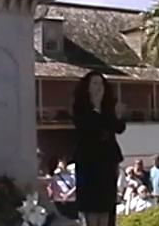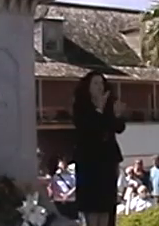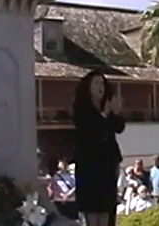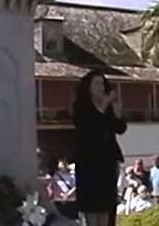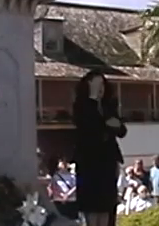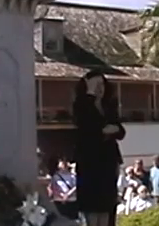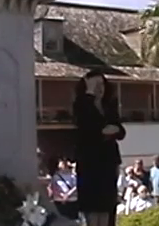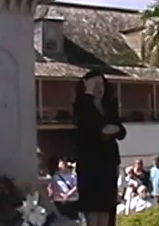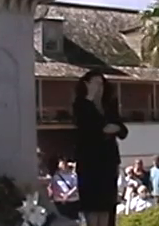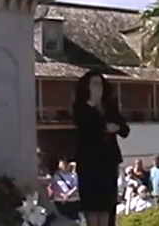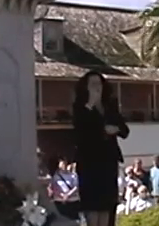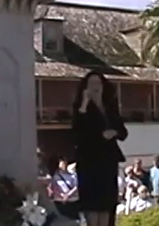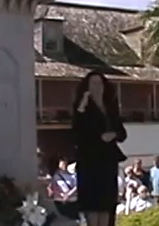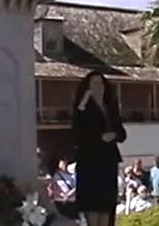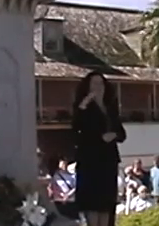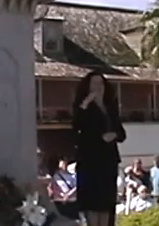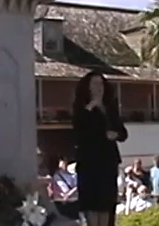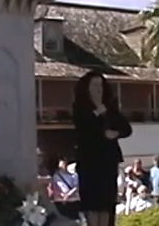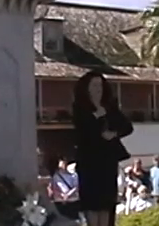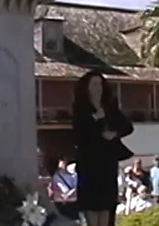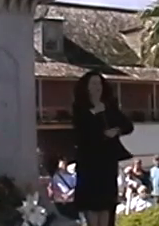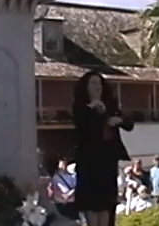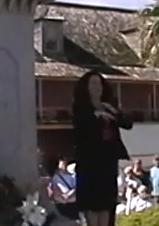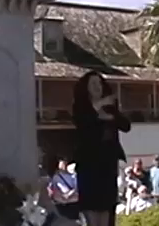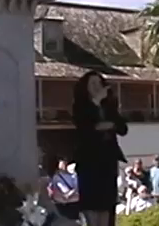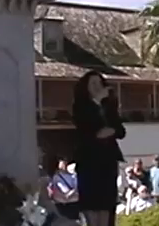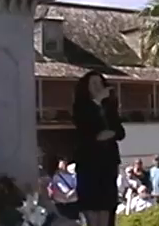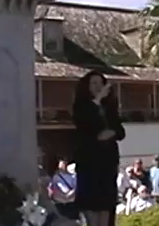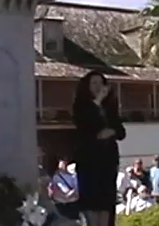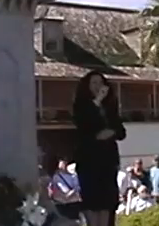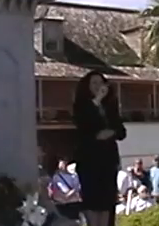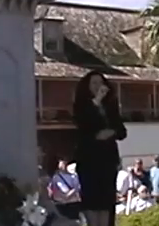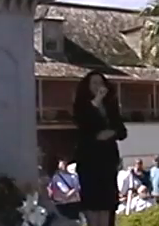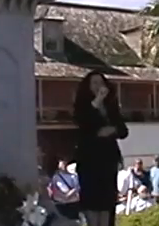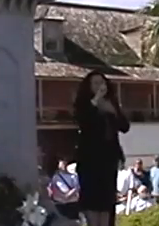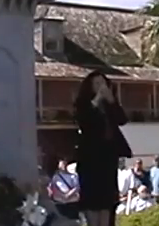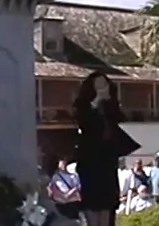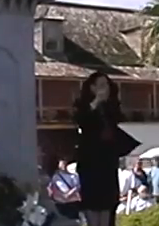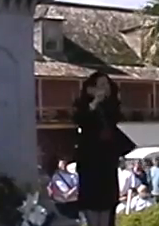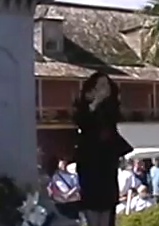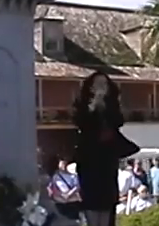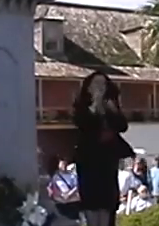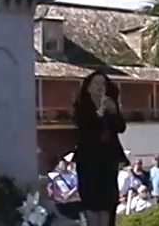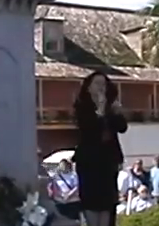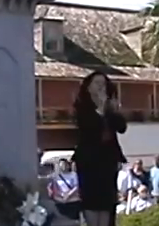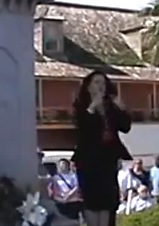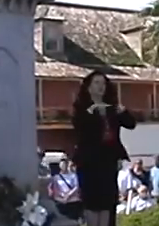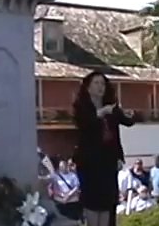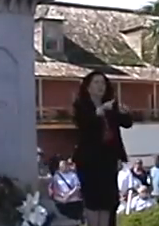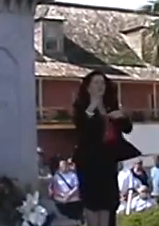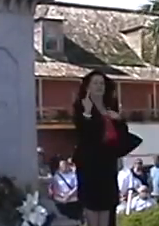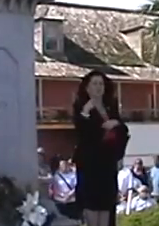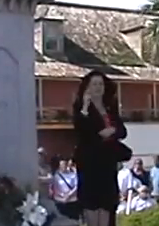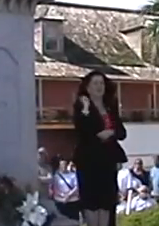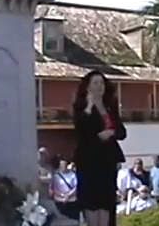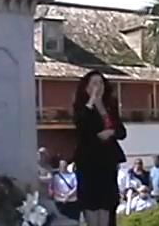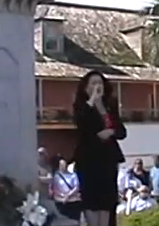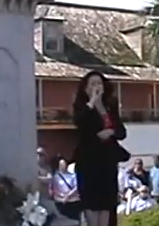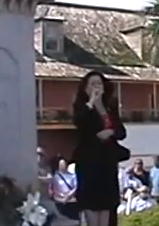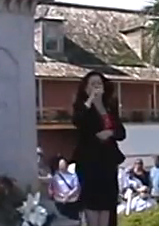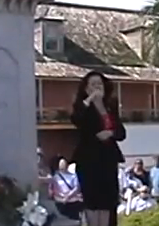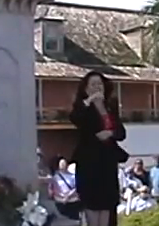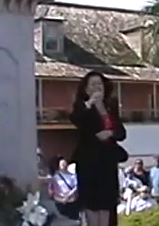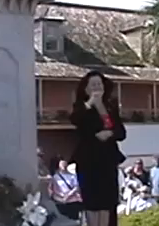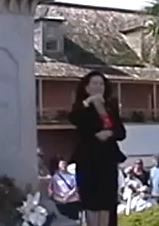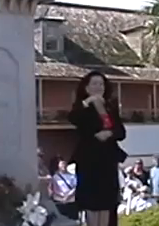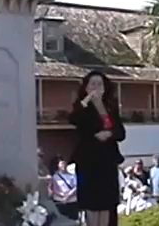combatant in the military campaigns in Granada and in the Spanish Reconquista. He arrived at the New World as